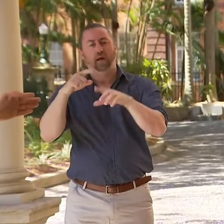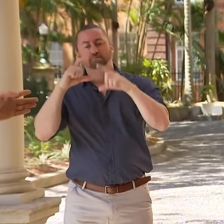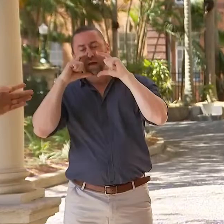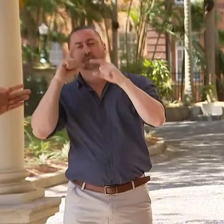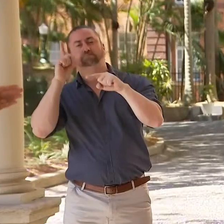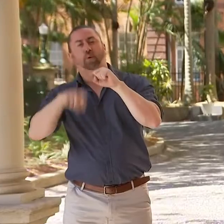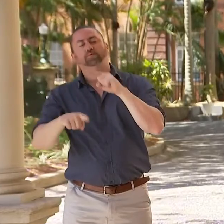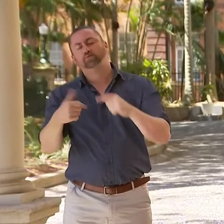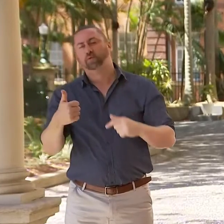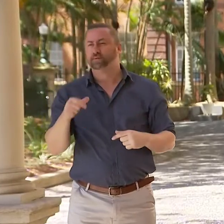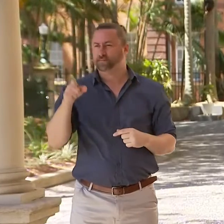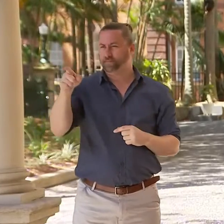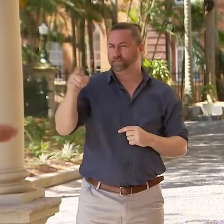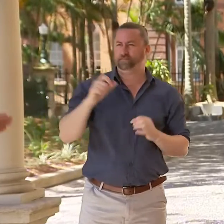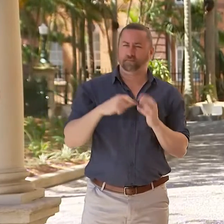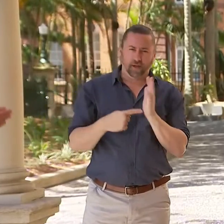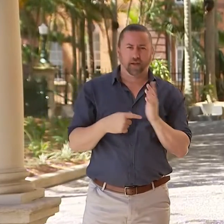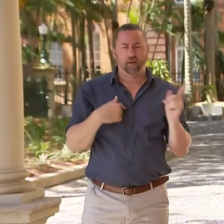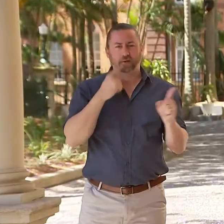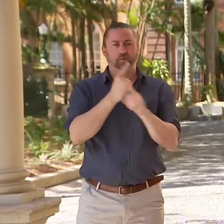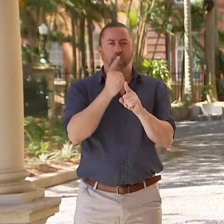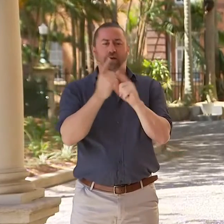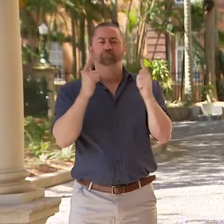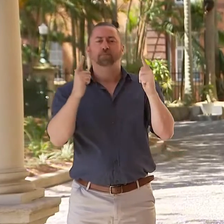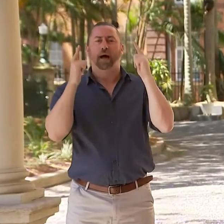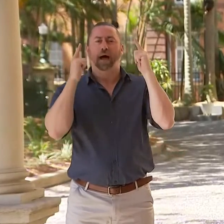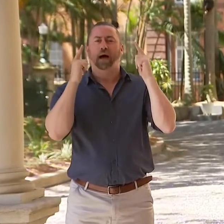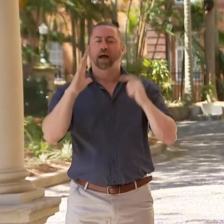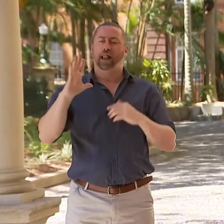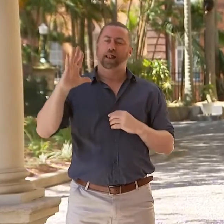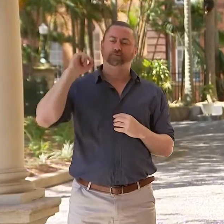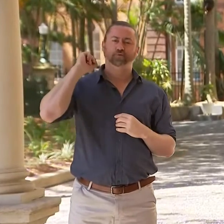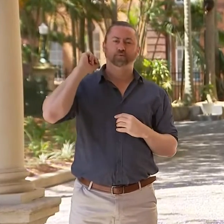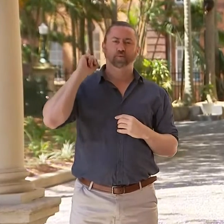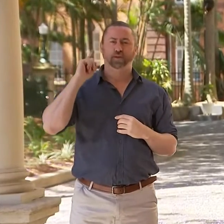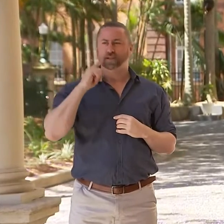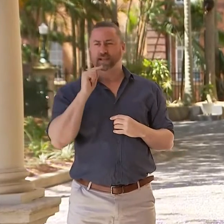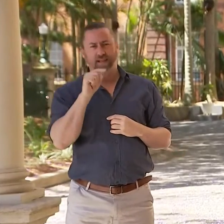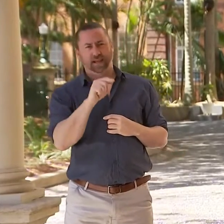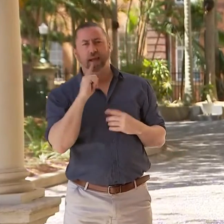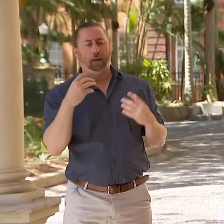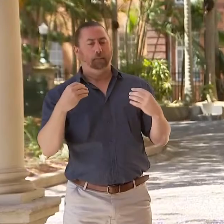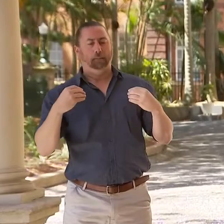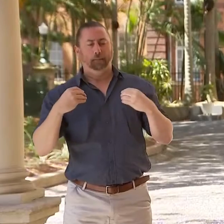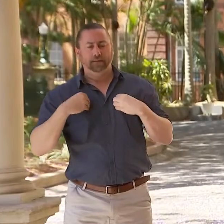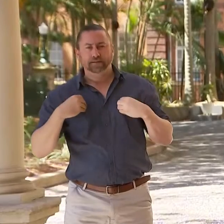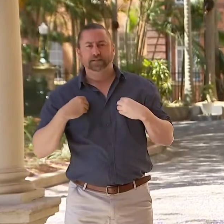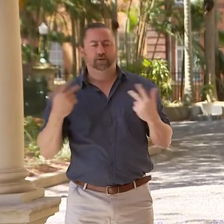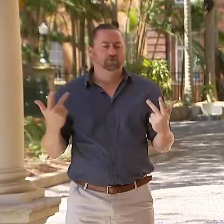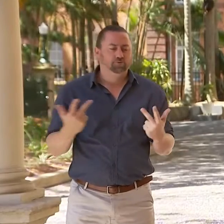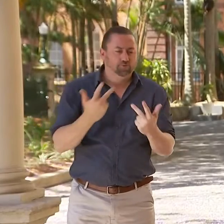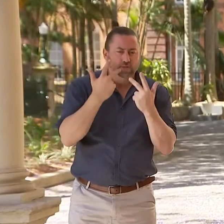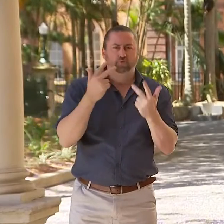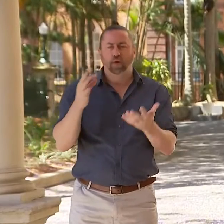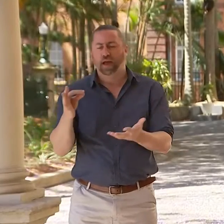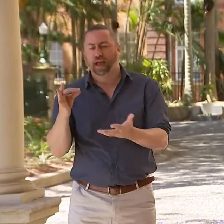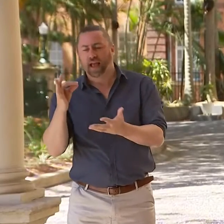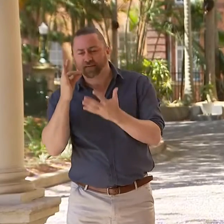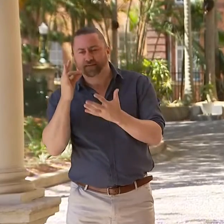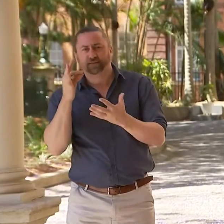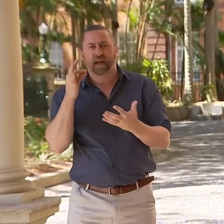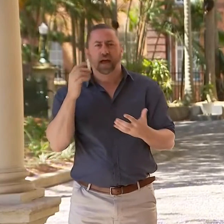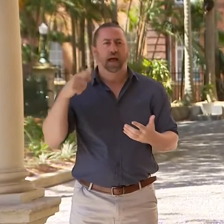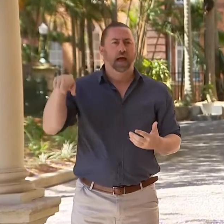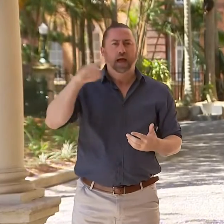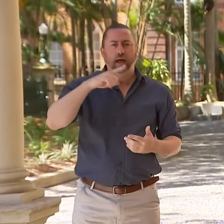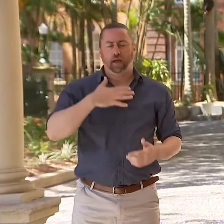But in terms of that, like, we spoke to the Premier last week about that, and specifically about how businesses, restaurants, cafes who have been